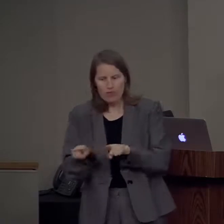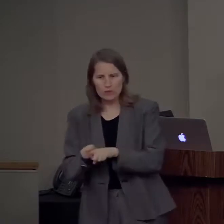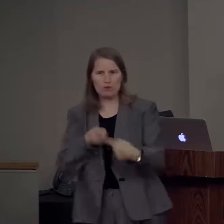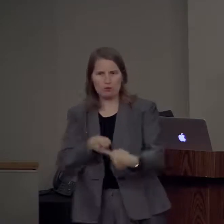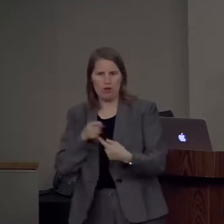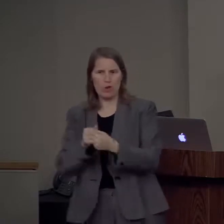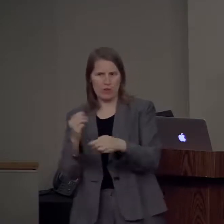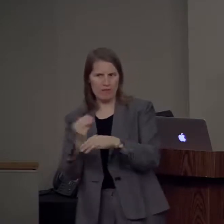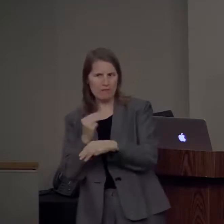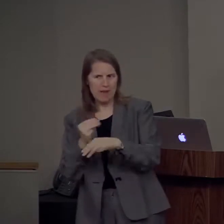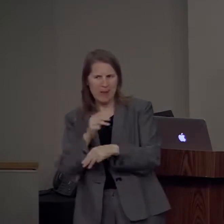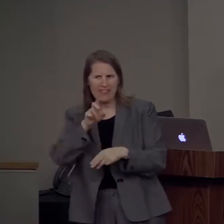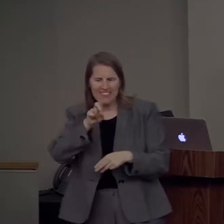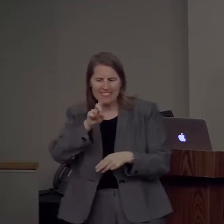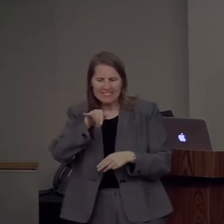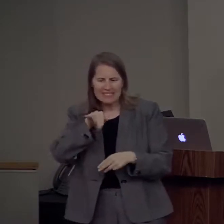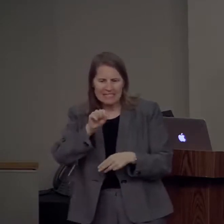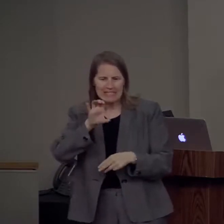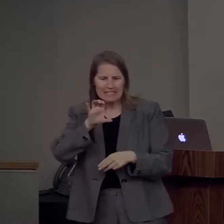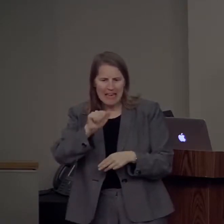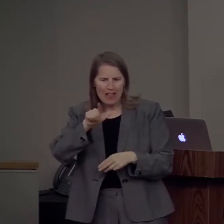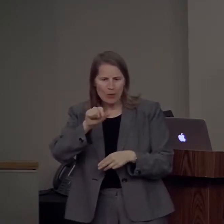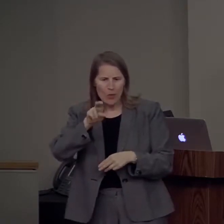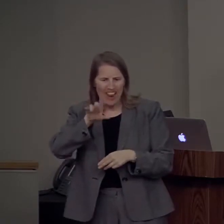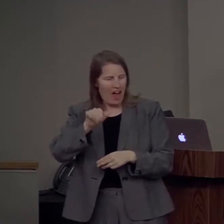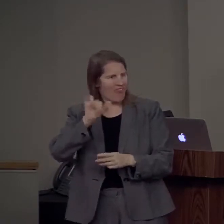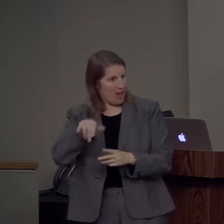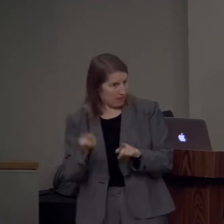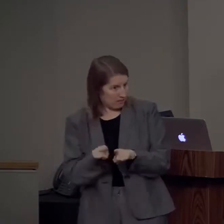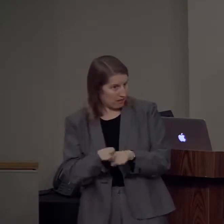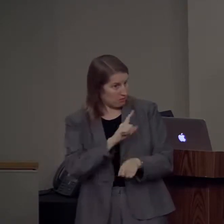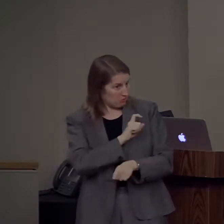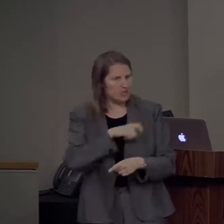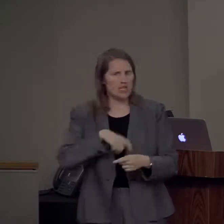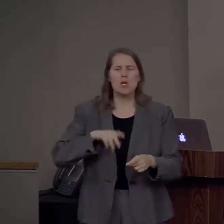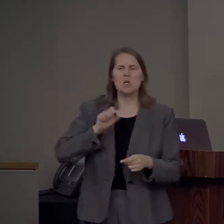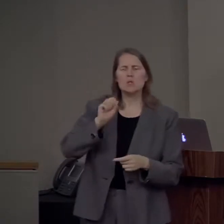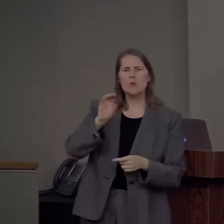possibly dyscalculia. And I'm wondering whether